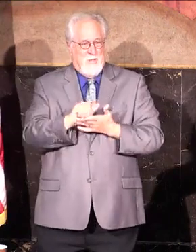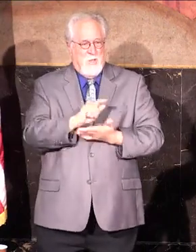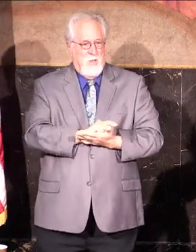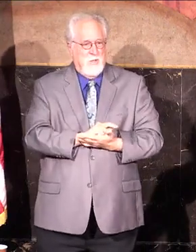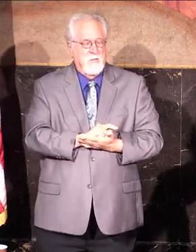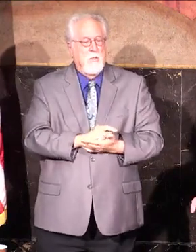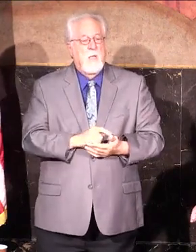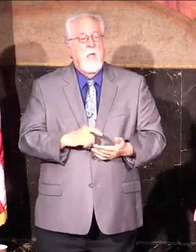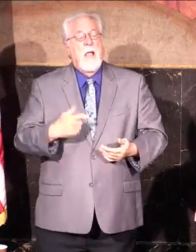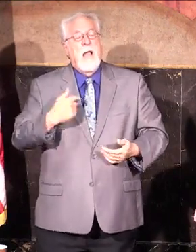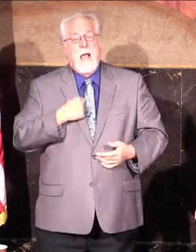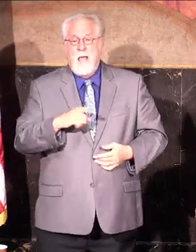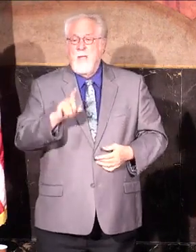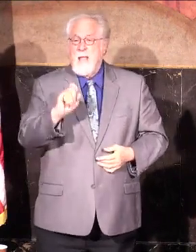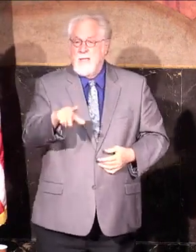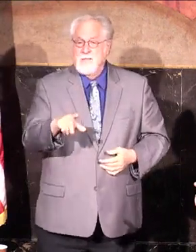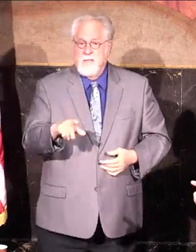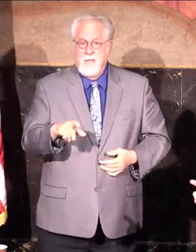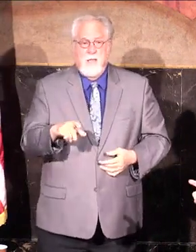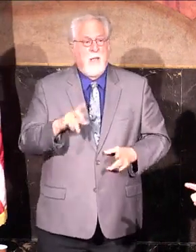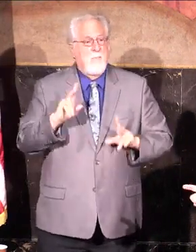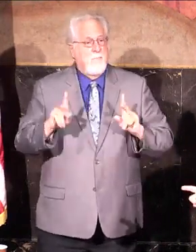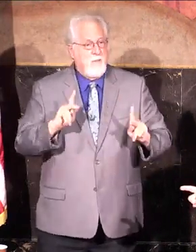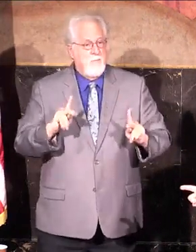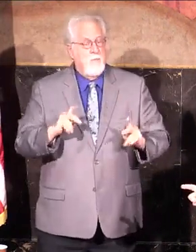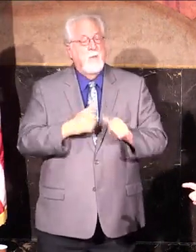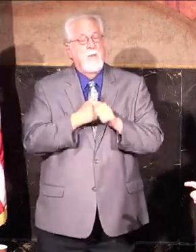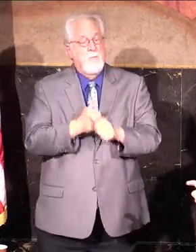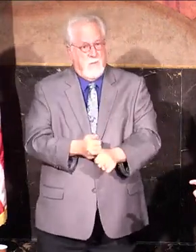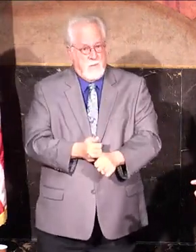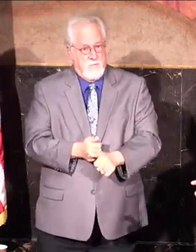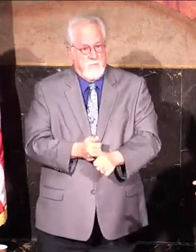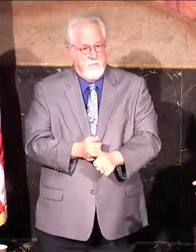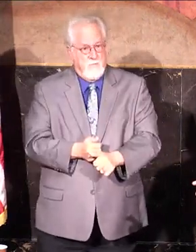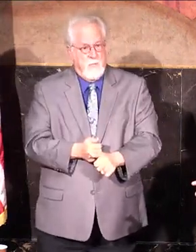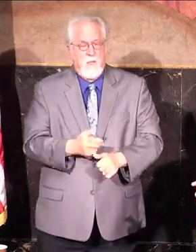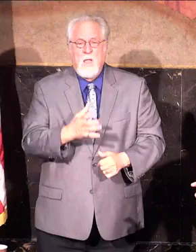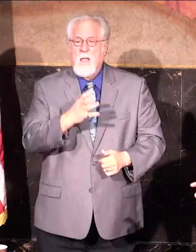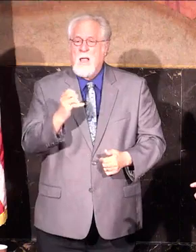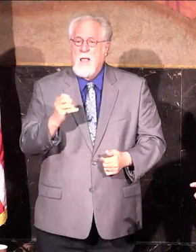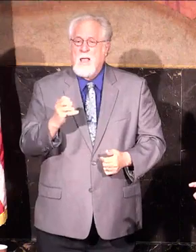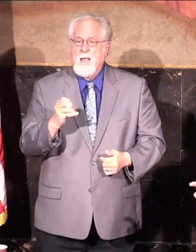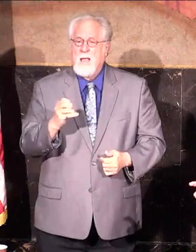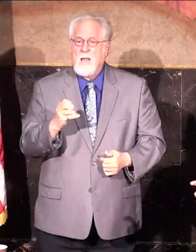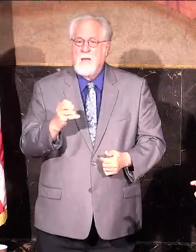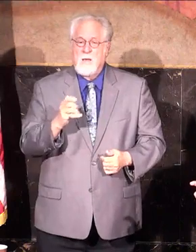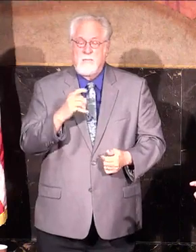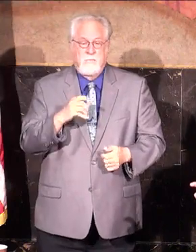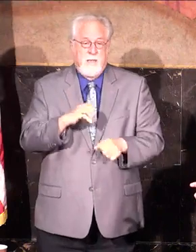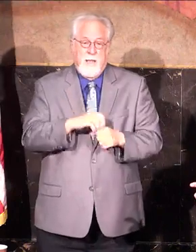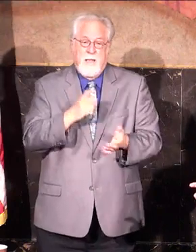And I'm asking that people comply, and I guess when it's in a mandatory order, it's more than